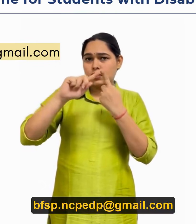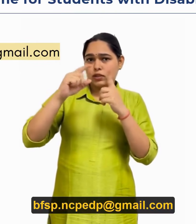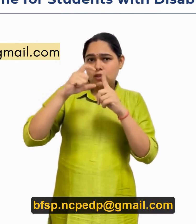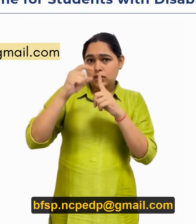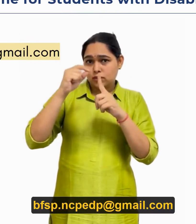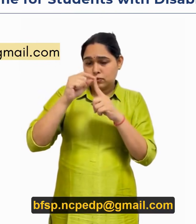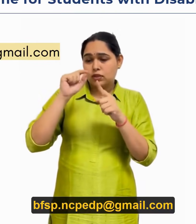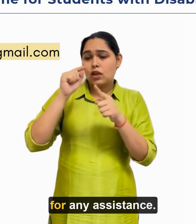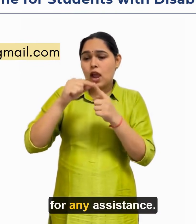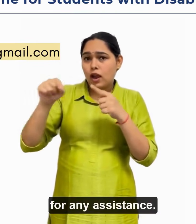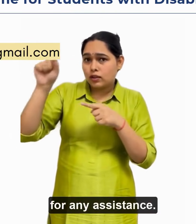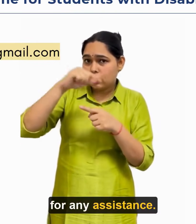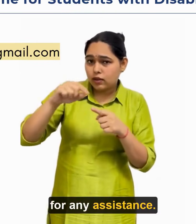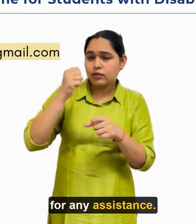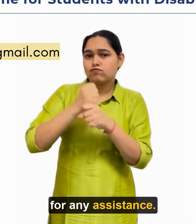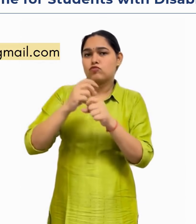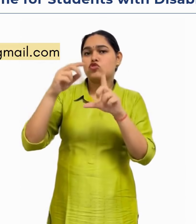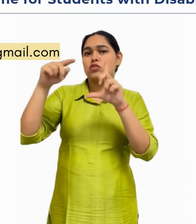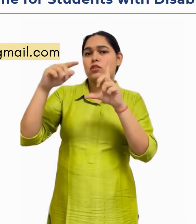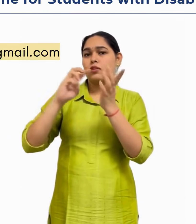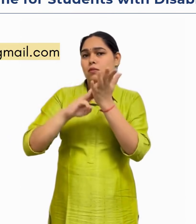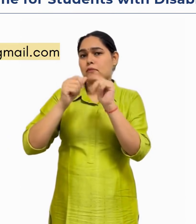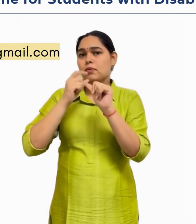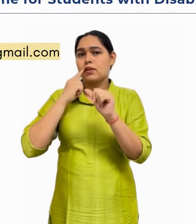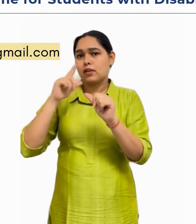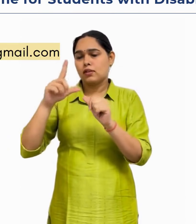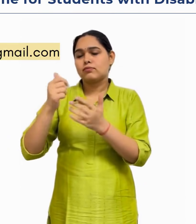bfsp.ncpedp@gmail.com for any assistance.